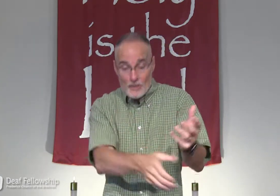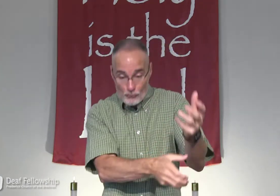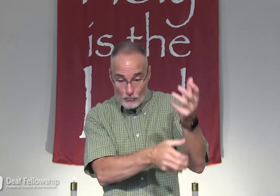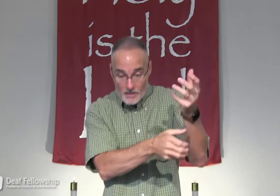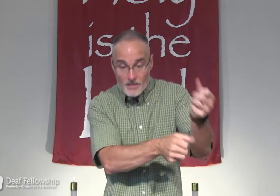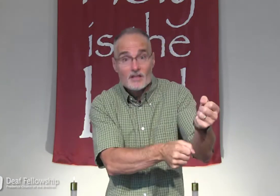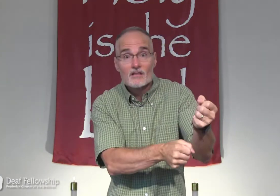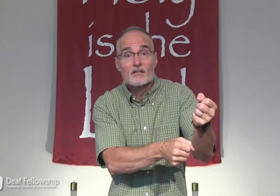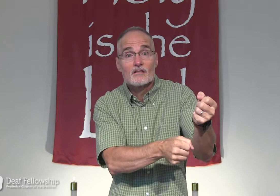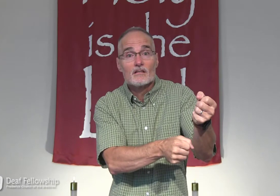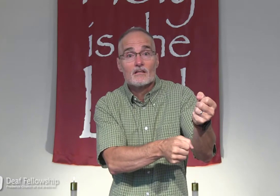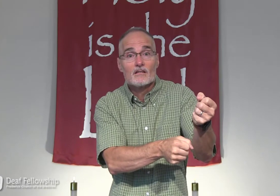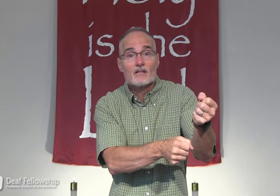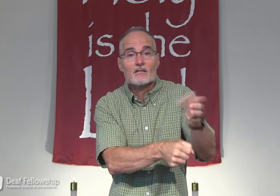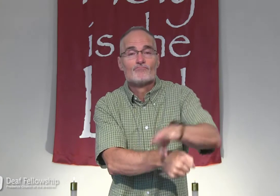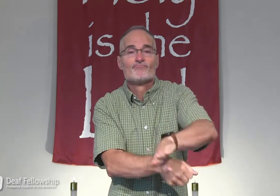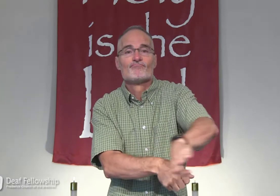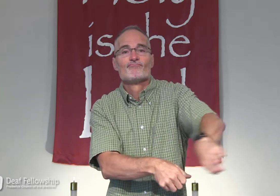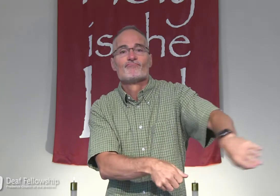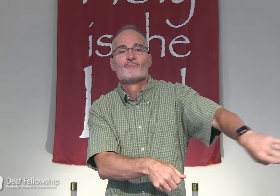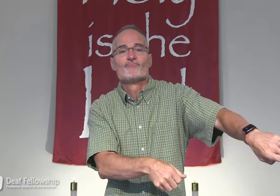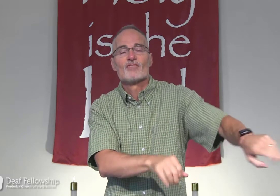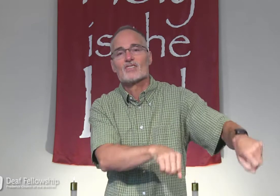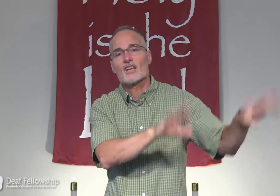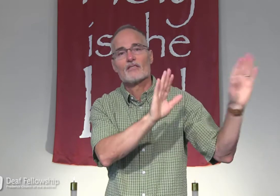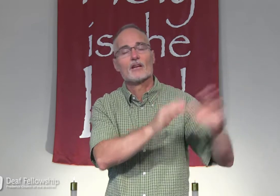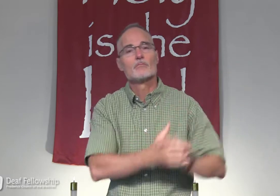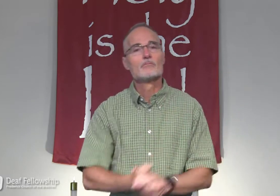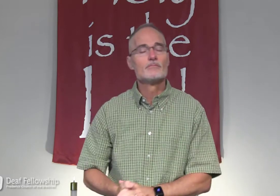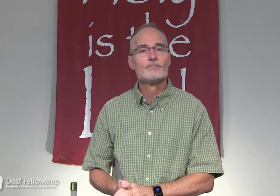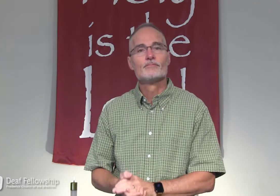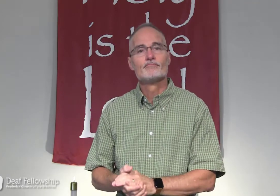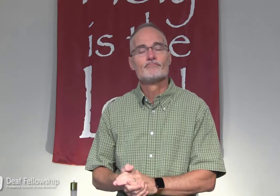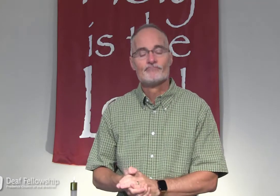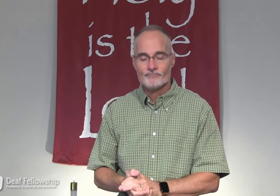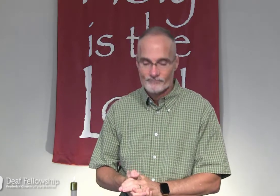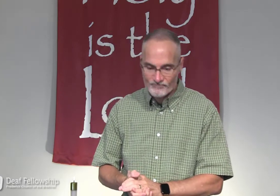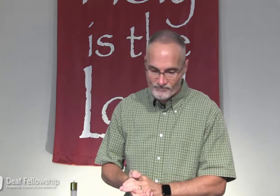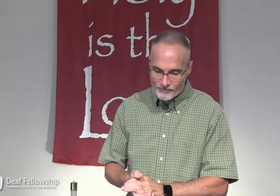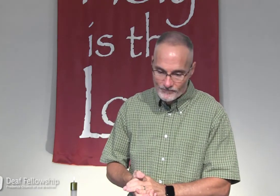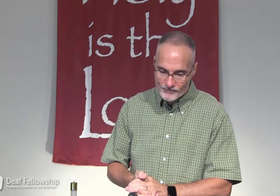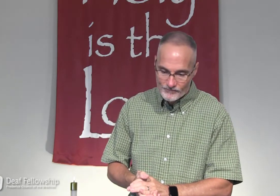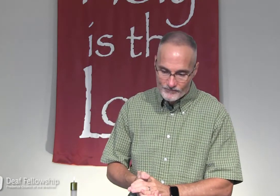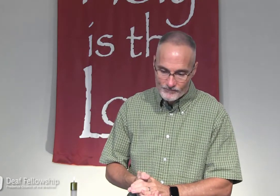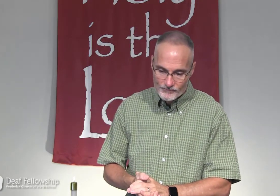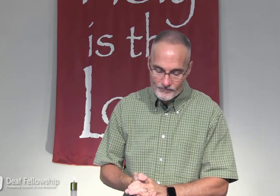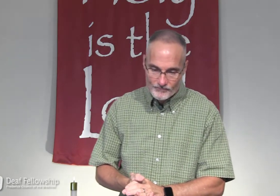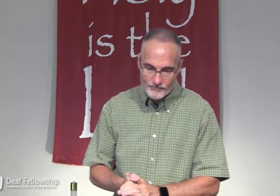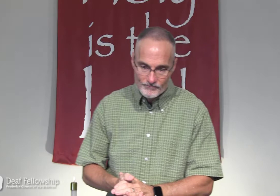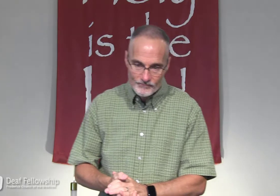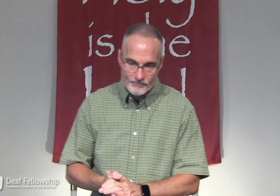truth, the Bible, what they had trusted. They just cast aside. They gave it up.